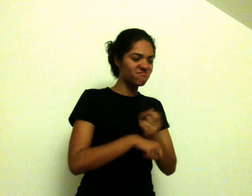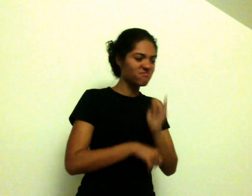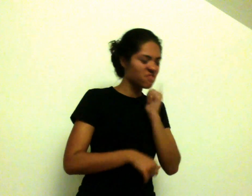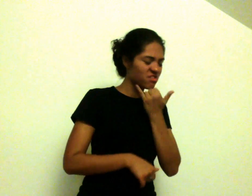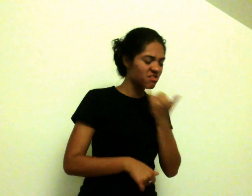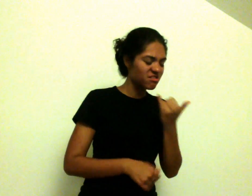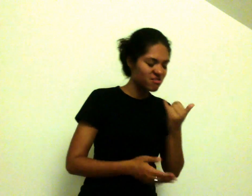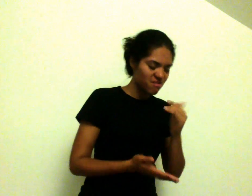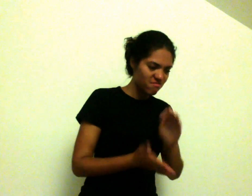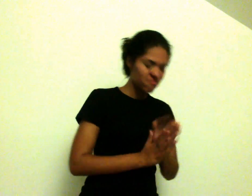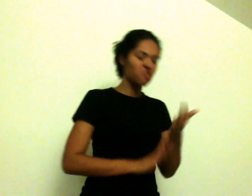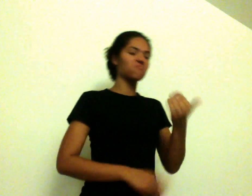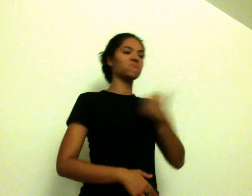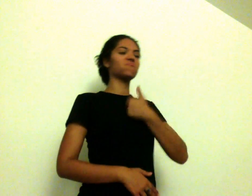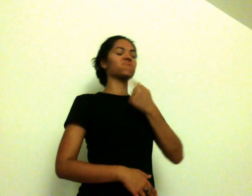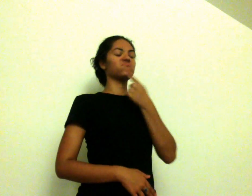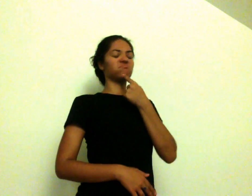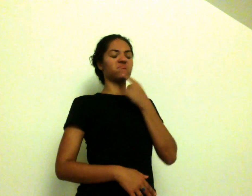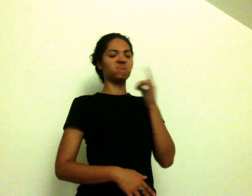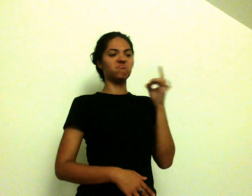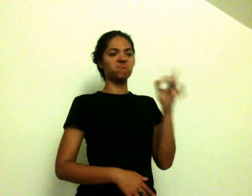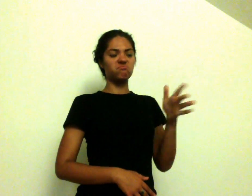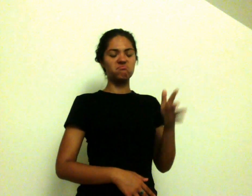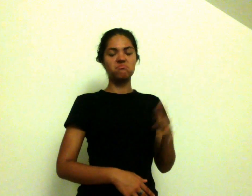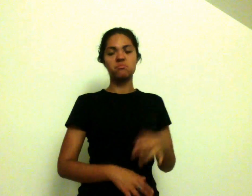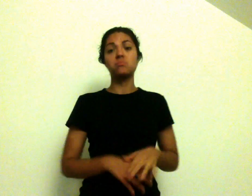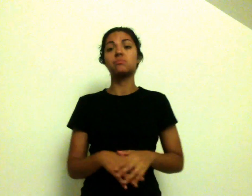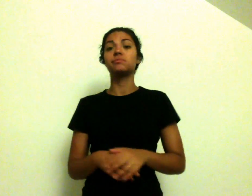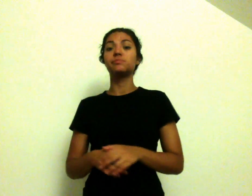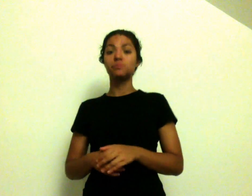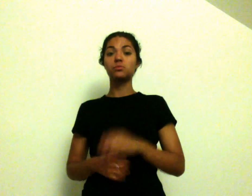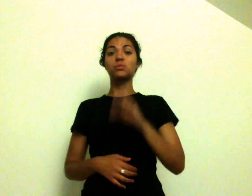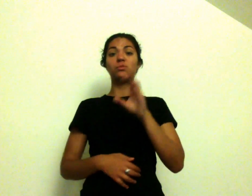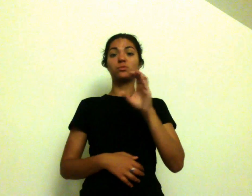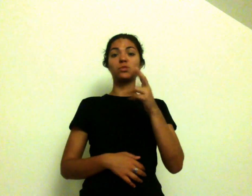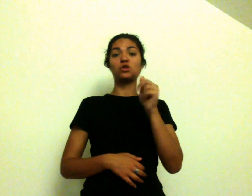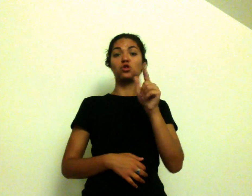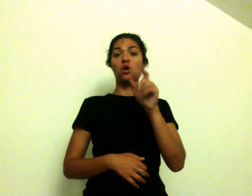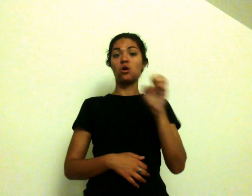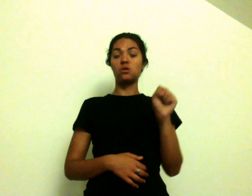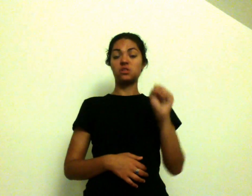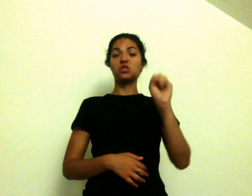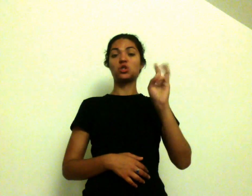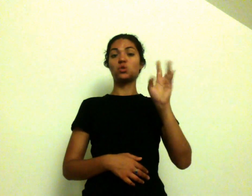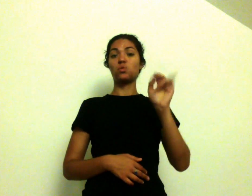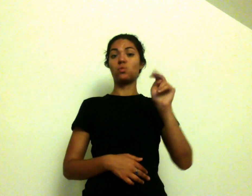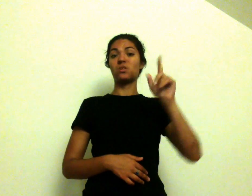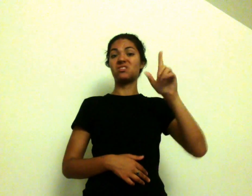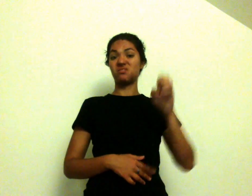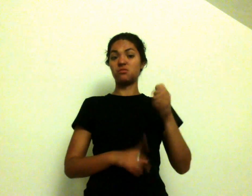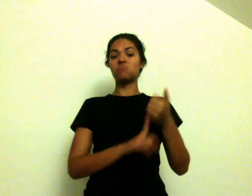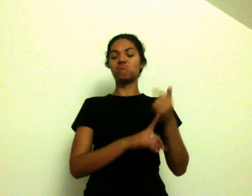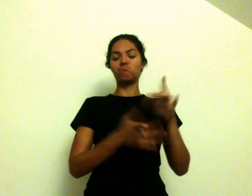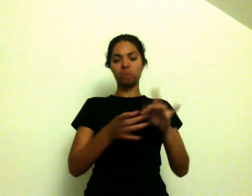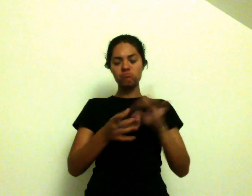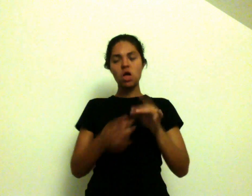more relevant and devoted defender of the faith than Ravi Zacharias. Why Jesus? Available in bookstores now